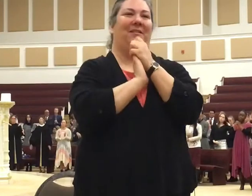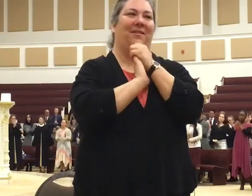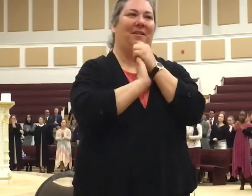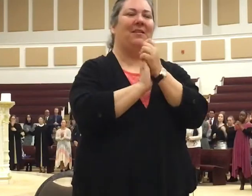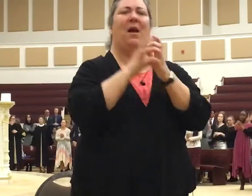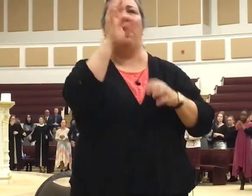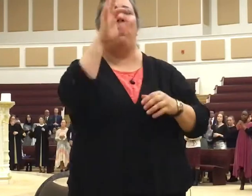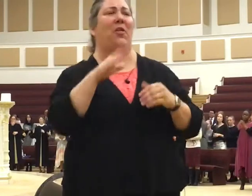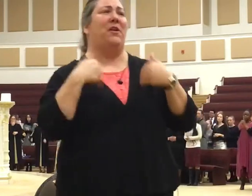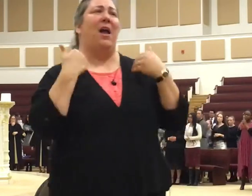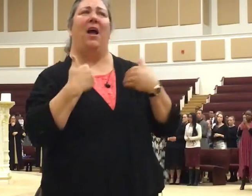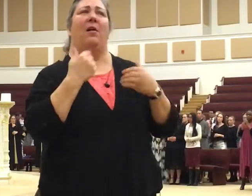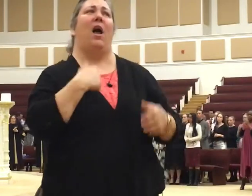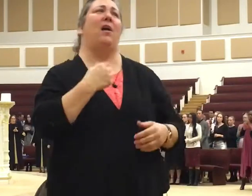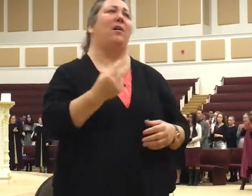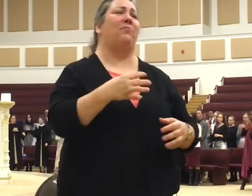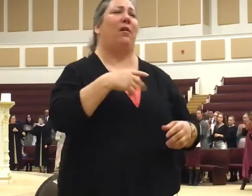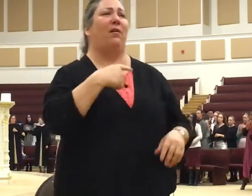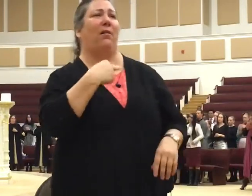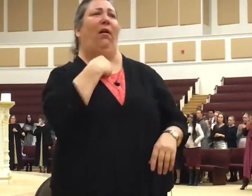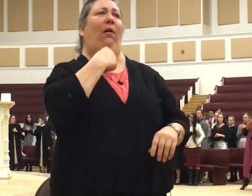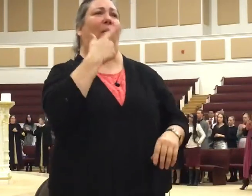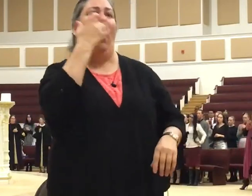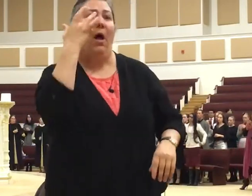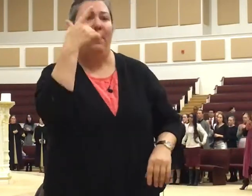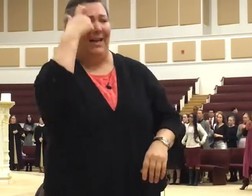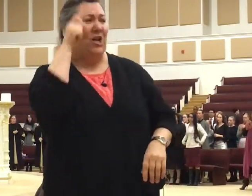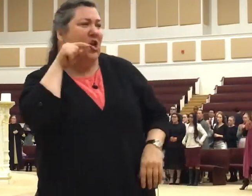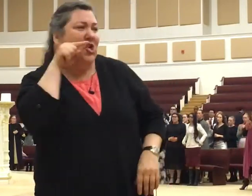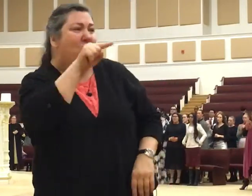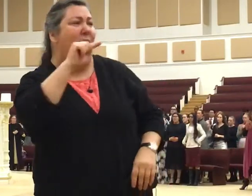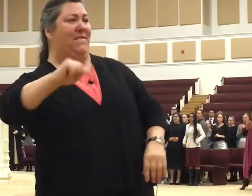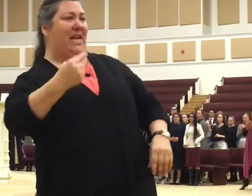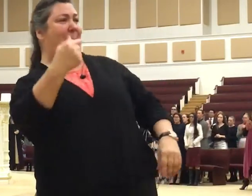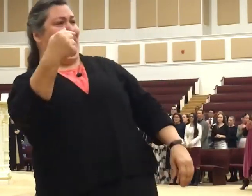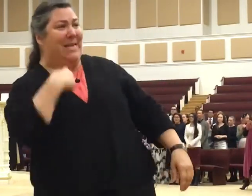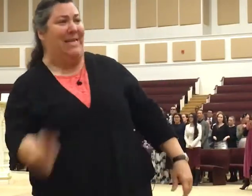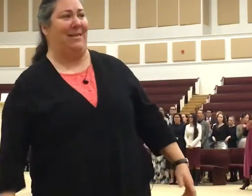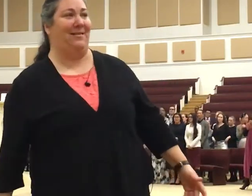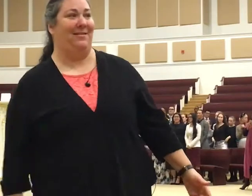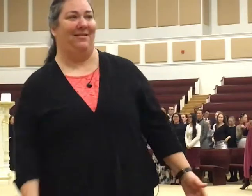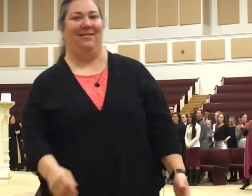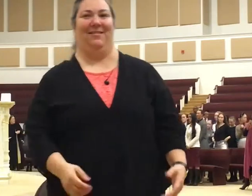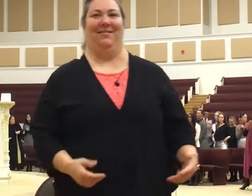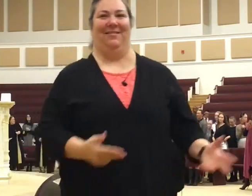Brother, I'm hung up because you're the one that offended me.